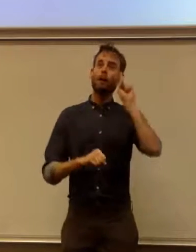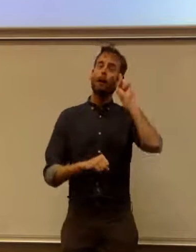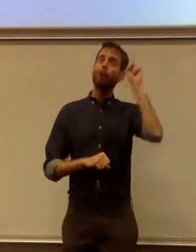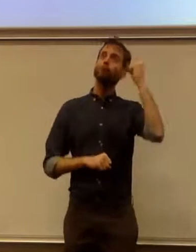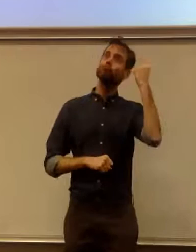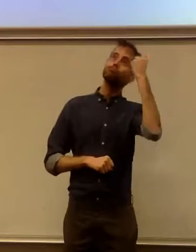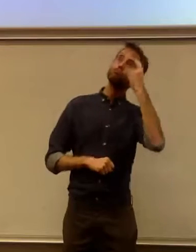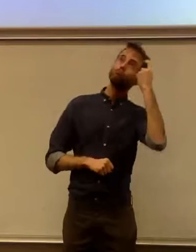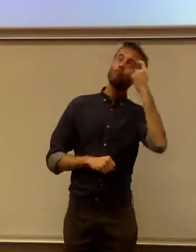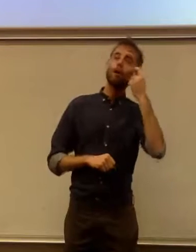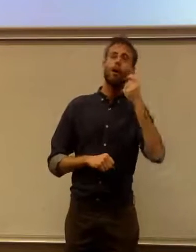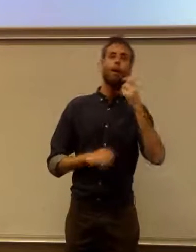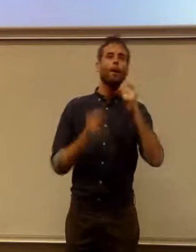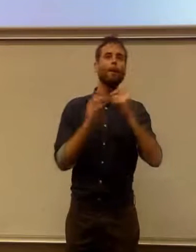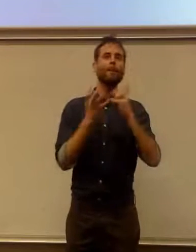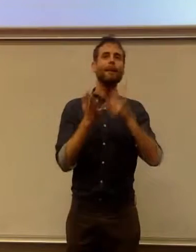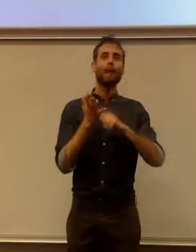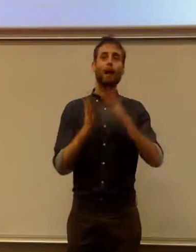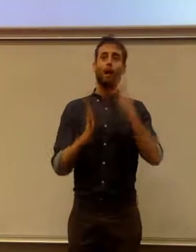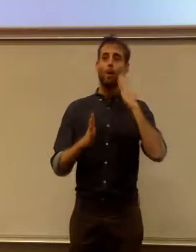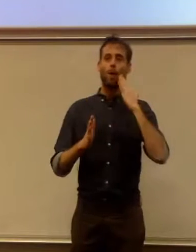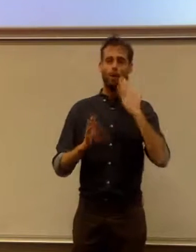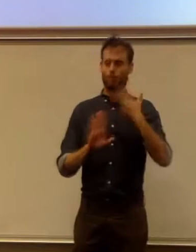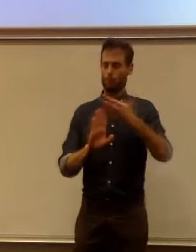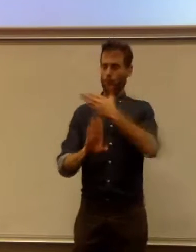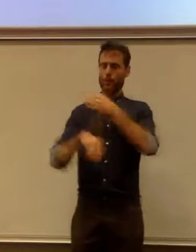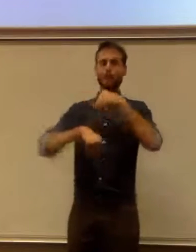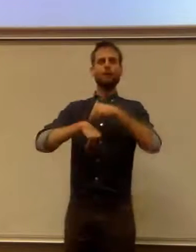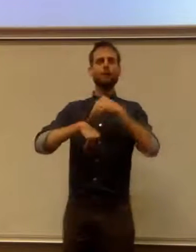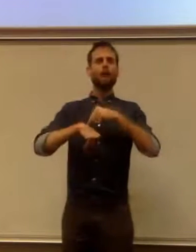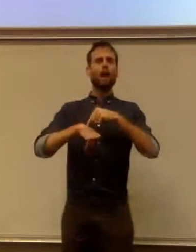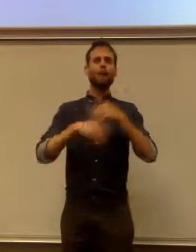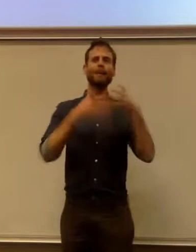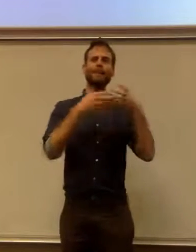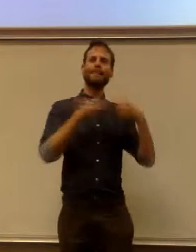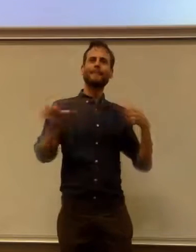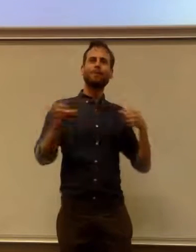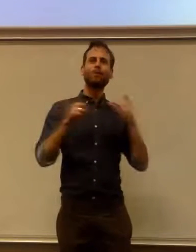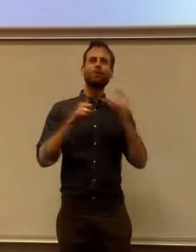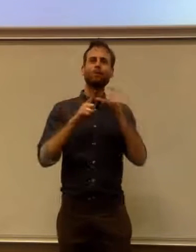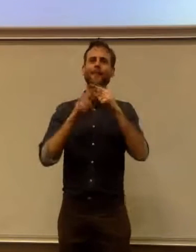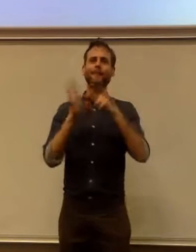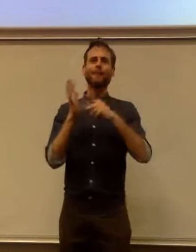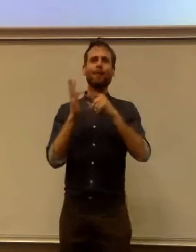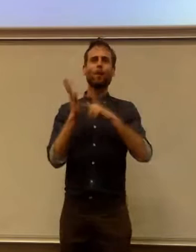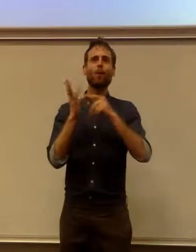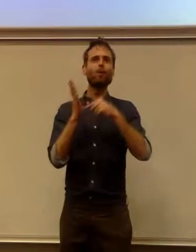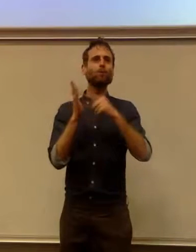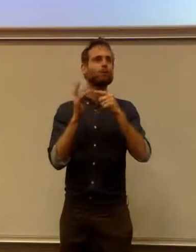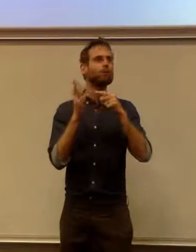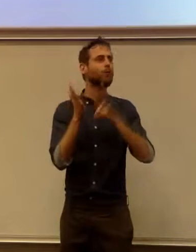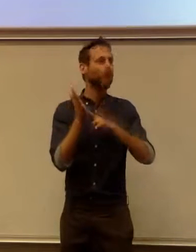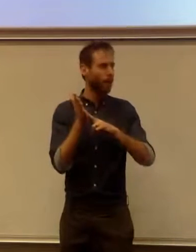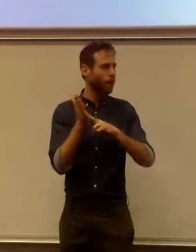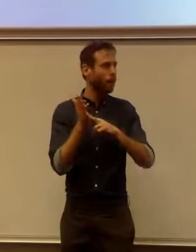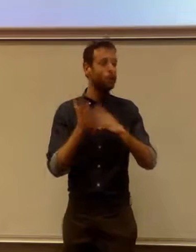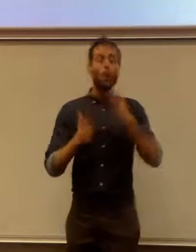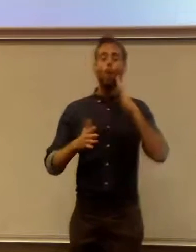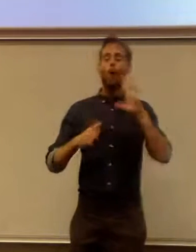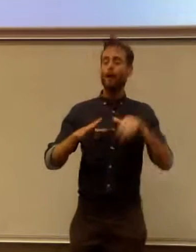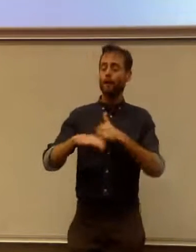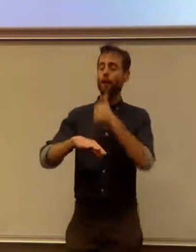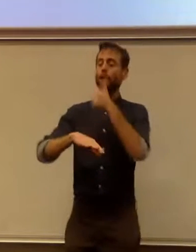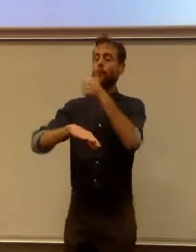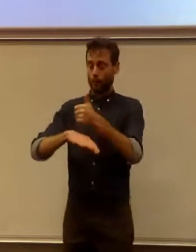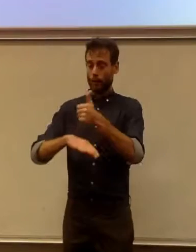goes back to devolution. Just after the Scottish Parliament was established, we set up the